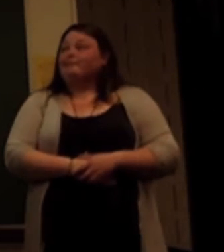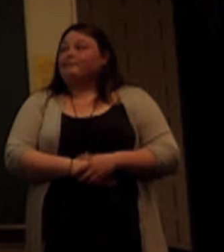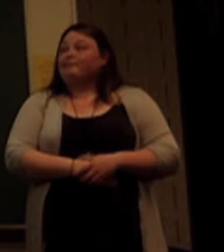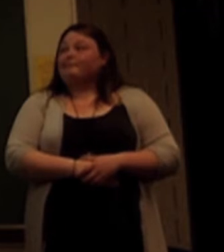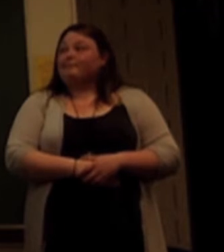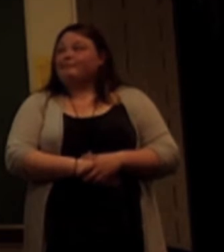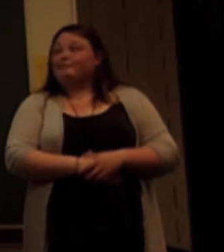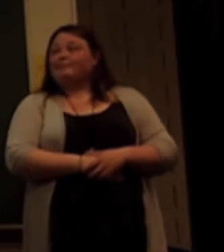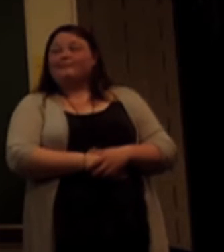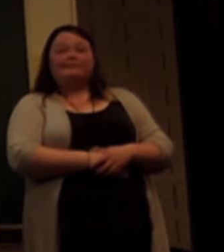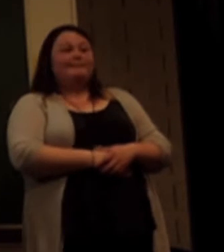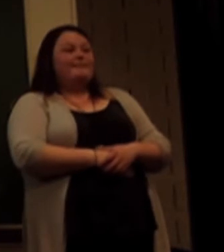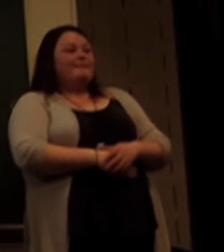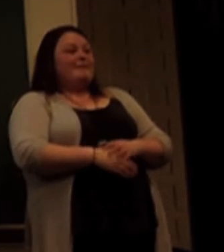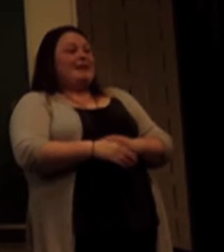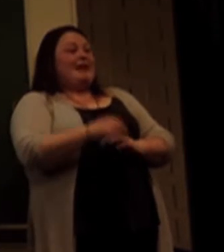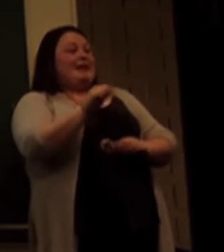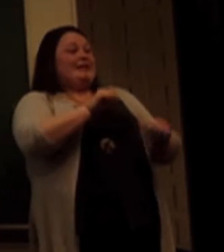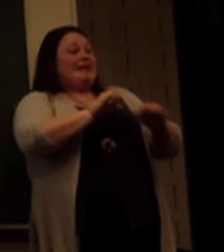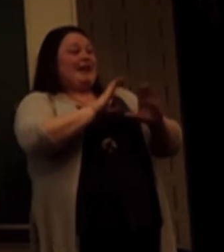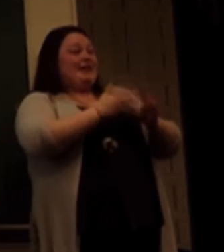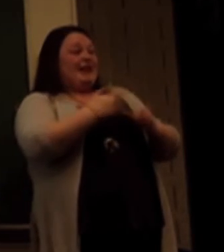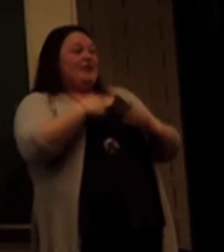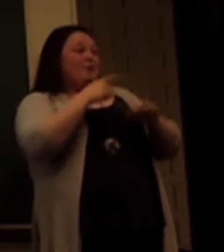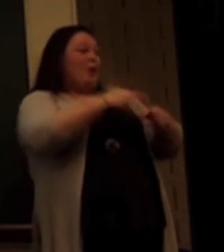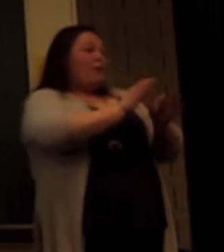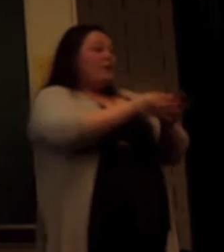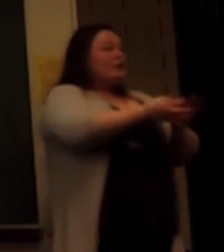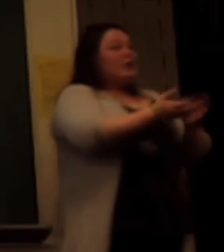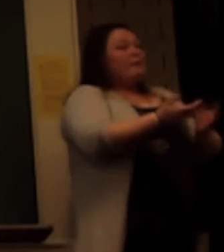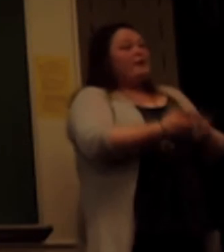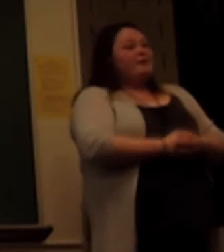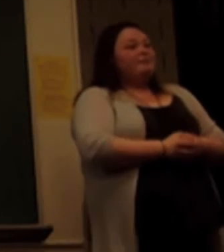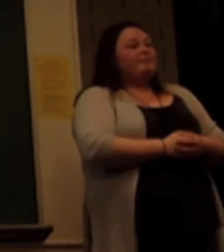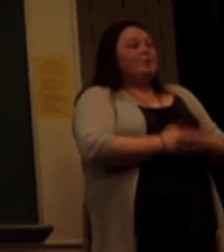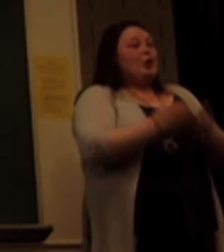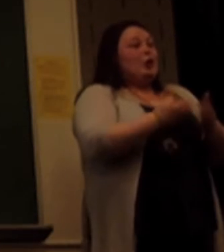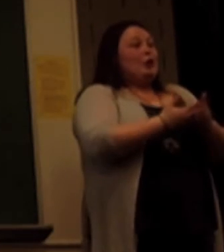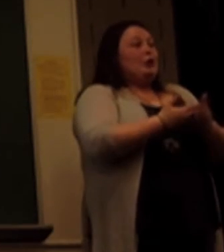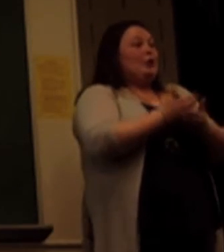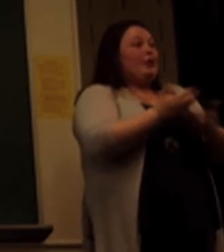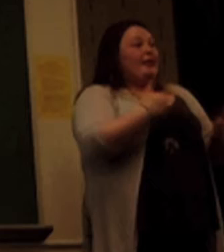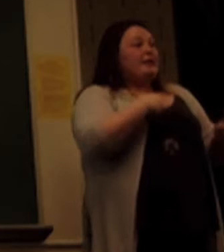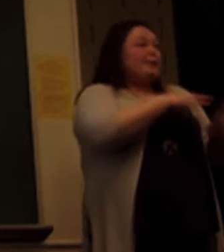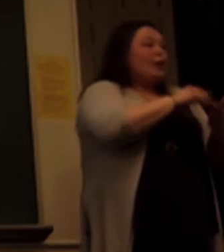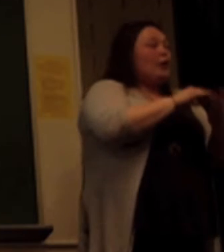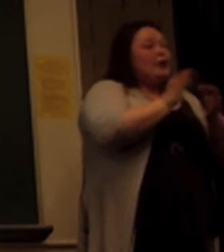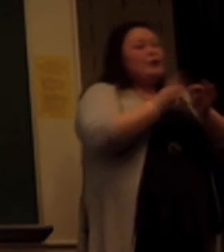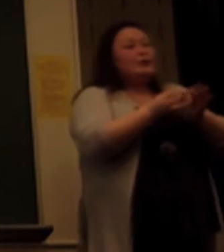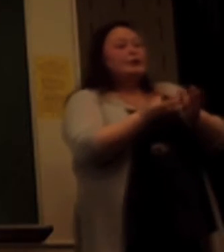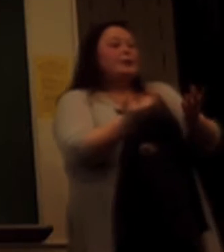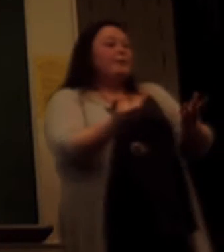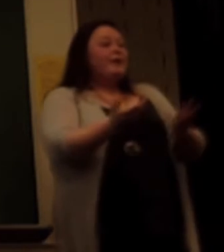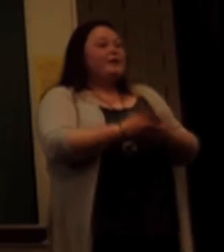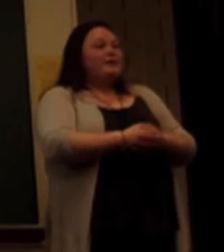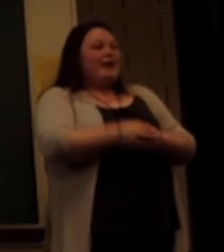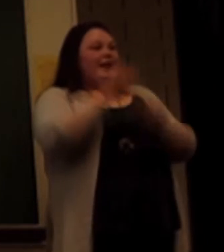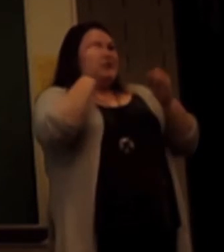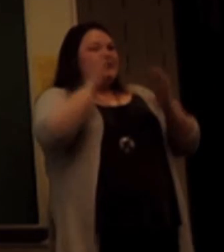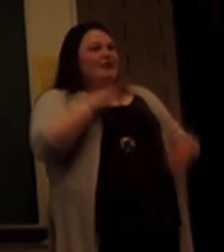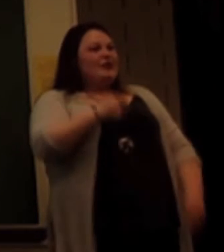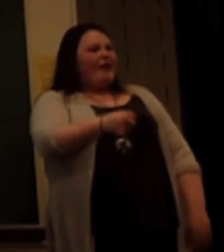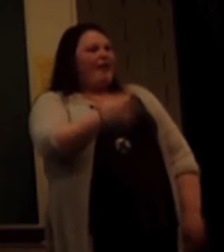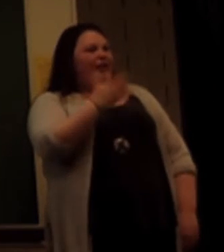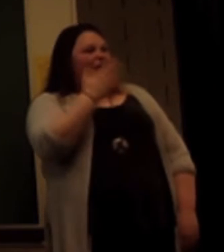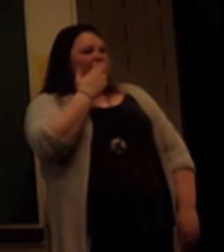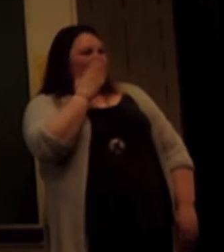like conspiracies, all this stuff, told us how the alphabet was going to go extinct, like really weird stuff. So me and Barbara would just sit there and like laugh at